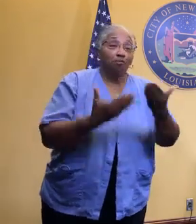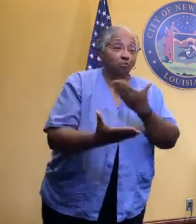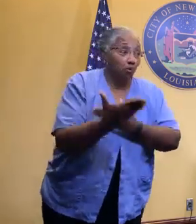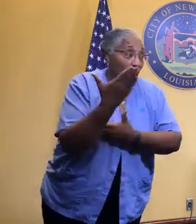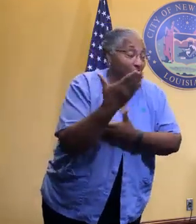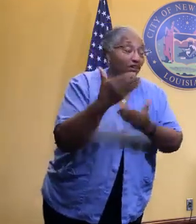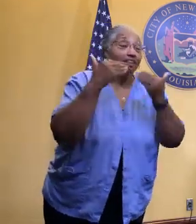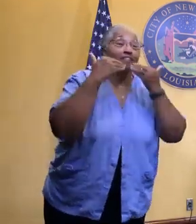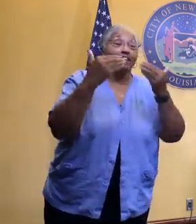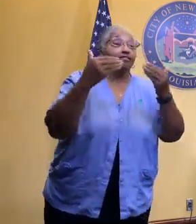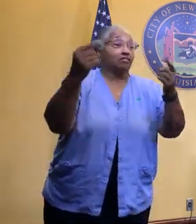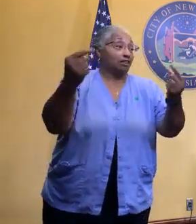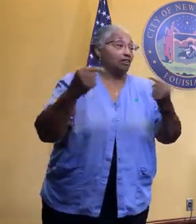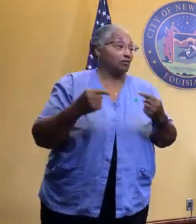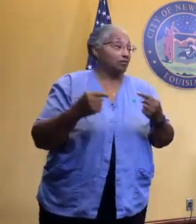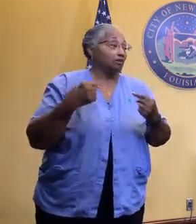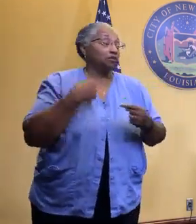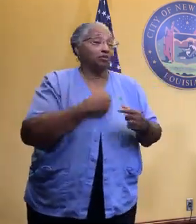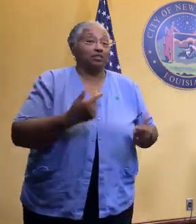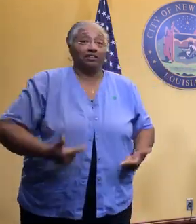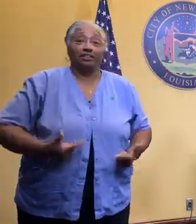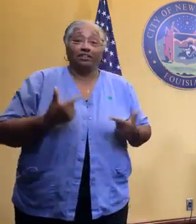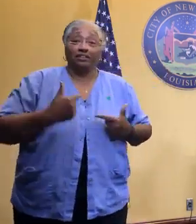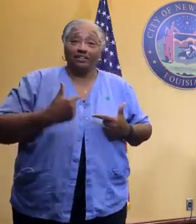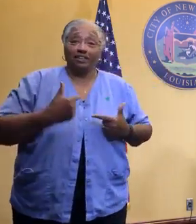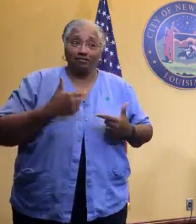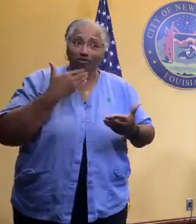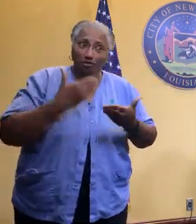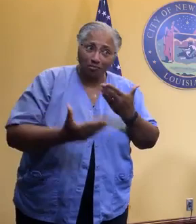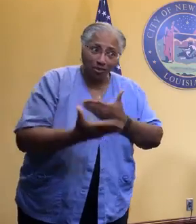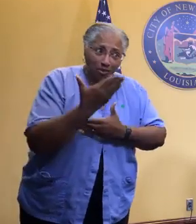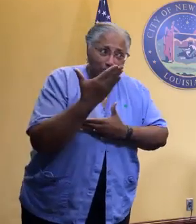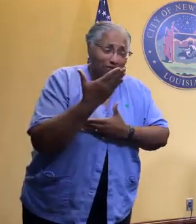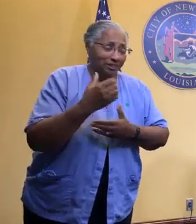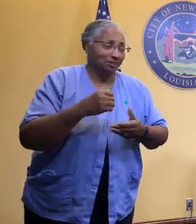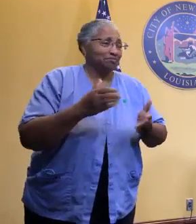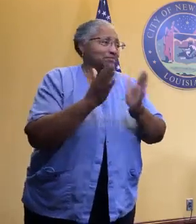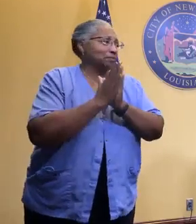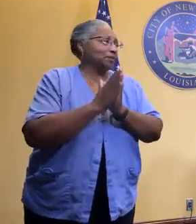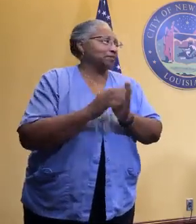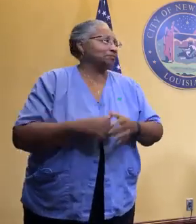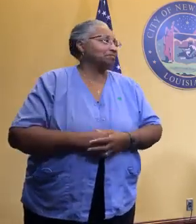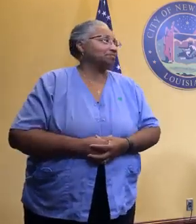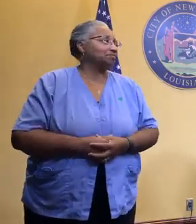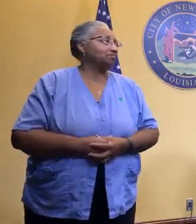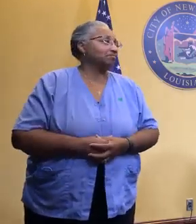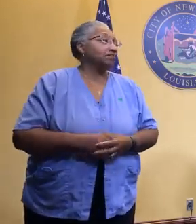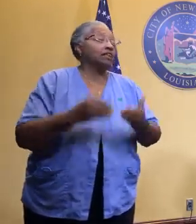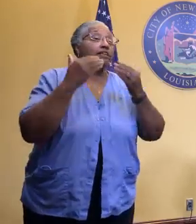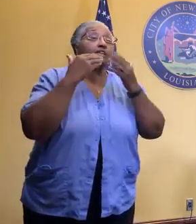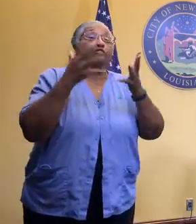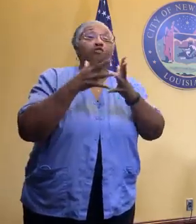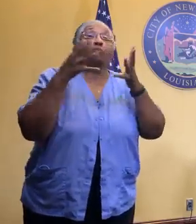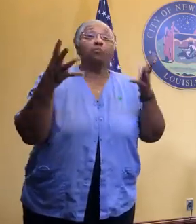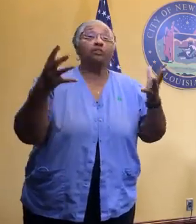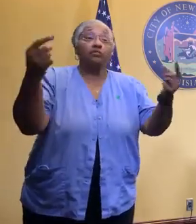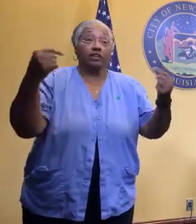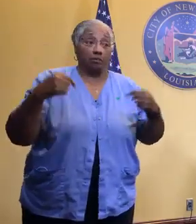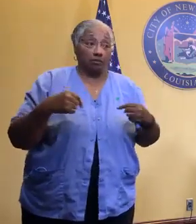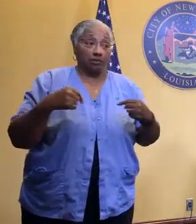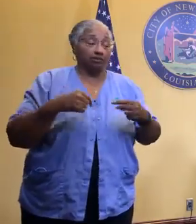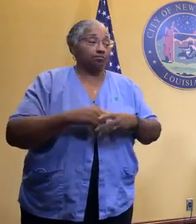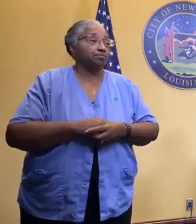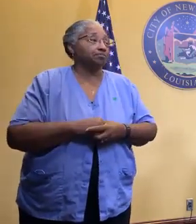morning. Thank y'all for being here. We're live. We can say good morning. Good morning. Amen. Arnold. No, thank you all so much for being